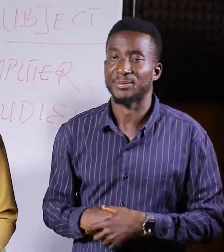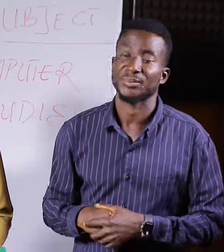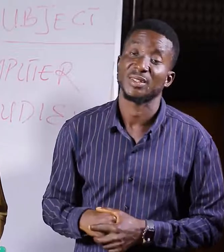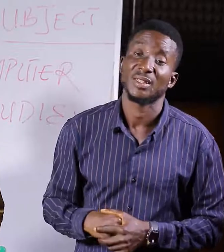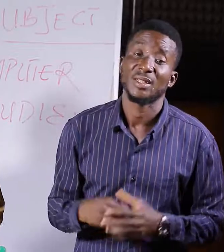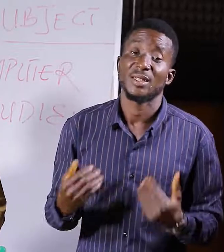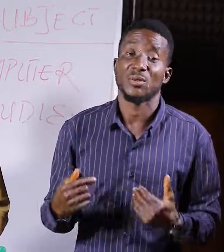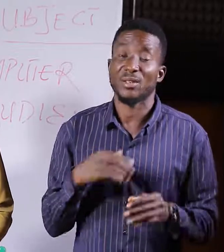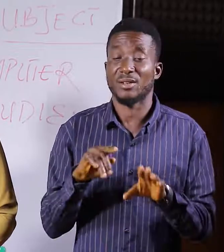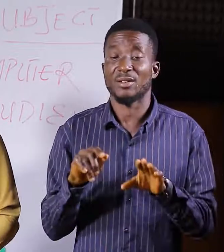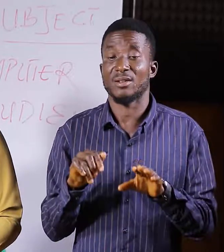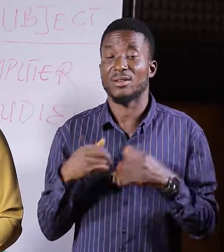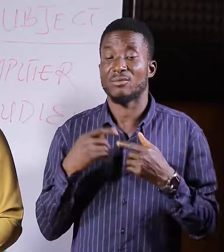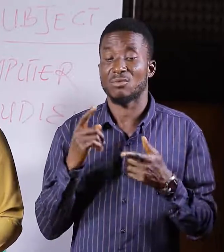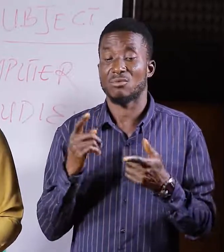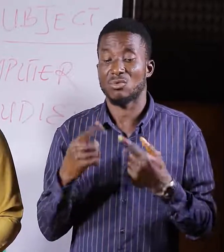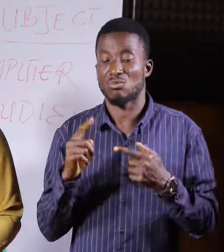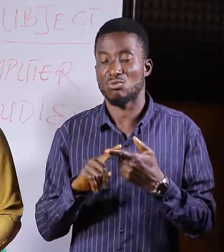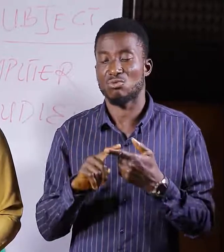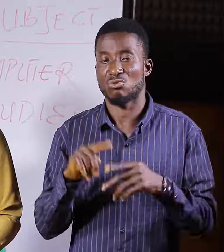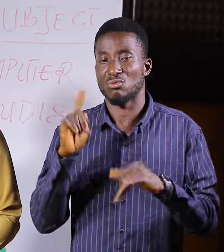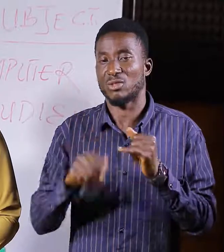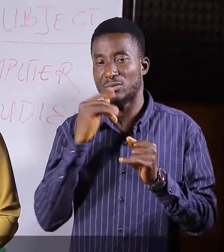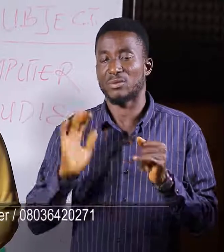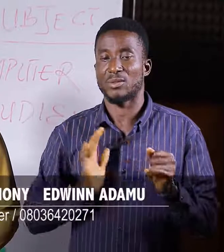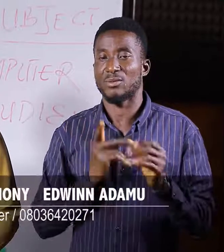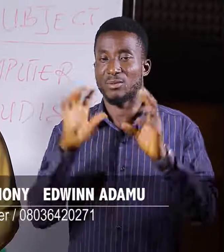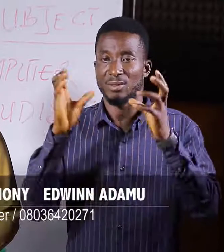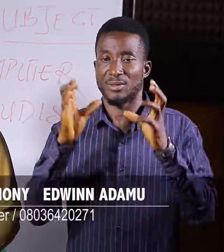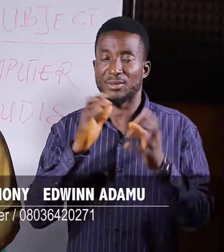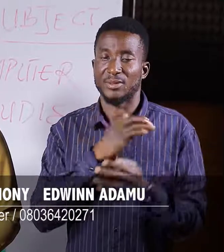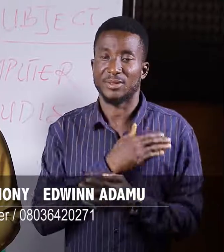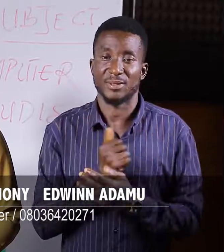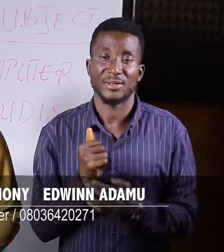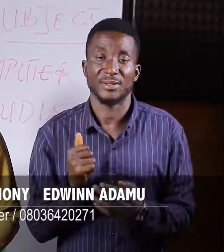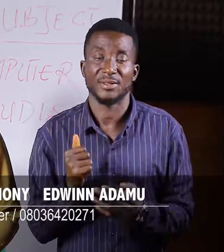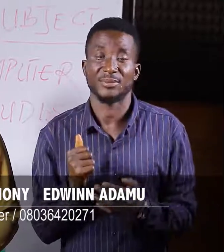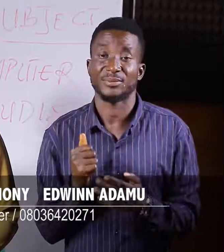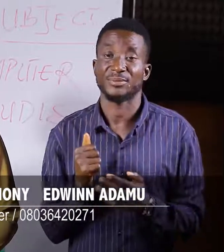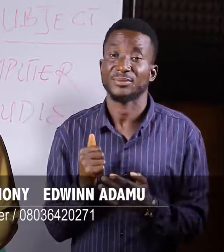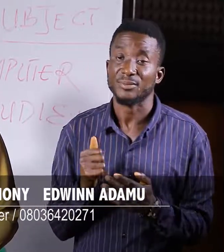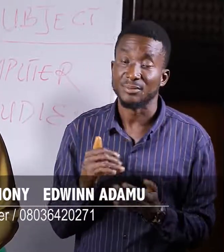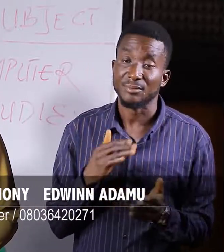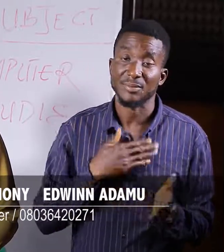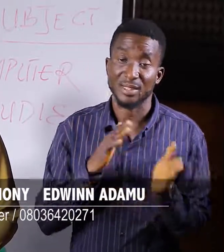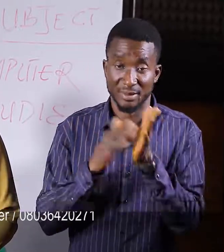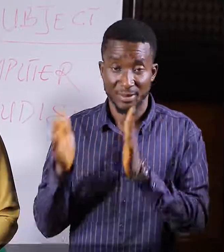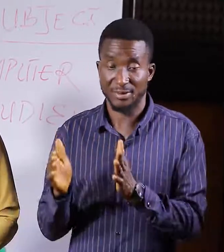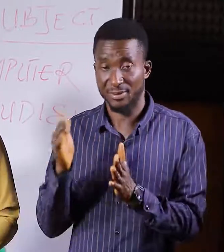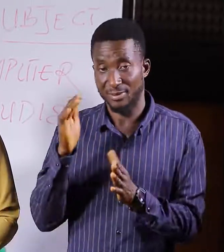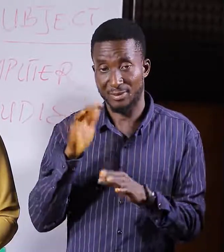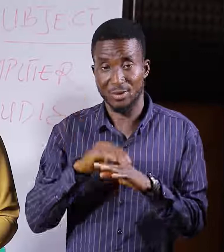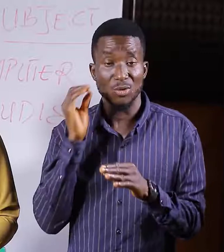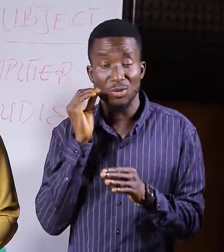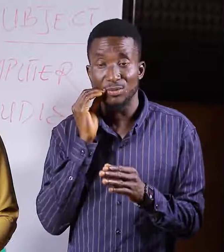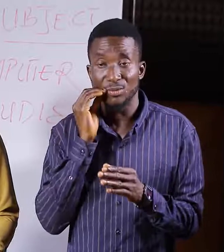Well, we've come to the end of our class today, and it's actually been an awesome moment with you, my learners. But I would not actually